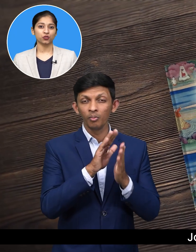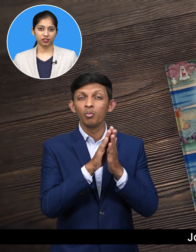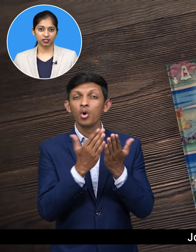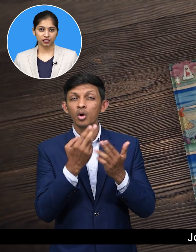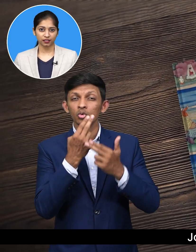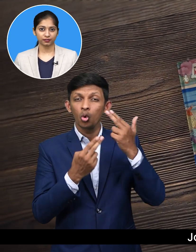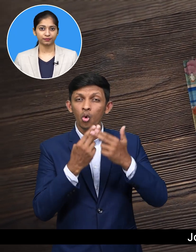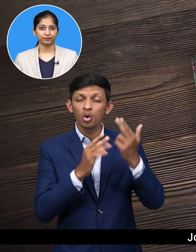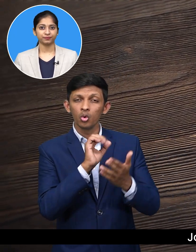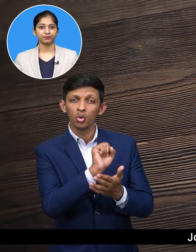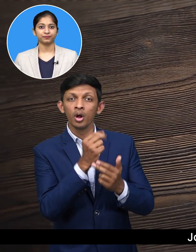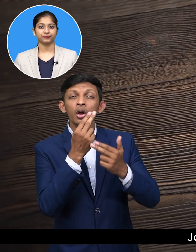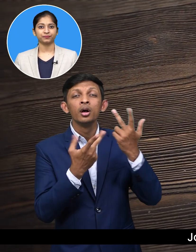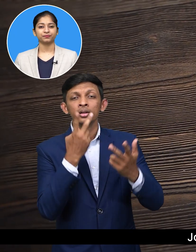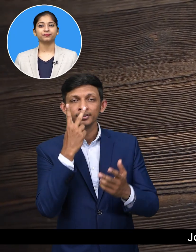Jataka stories.